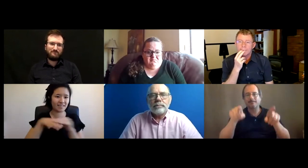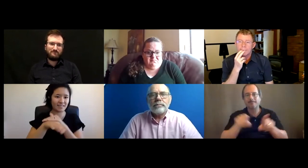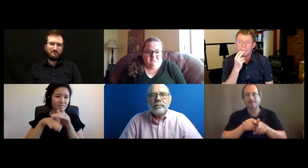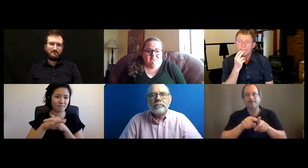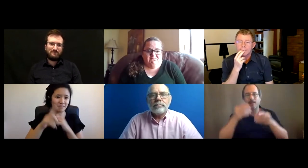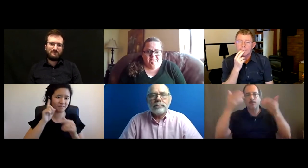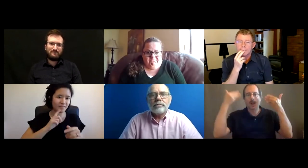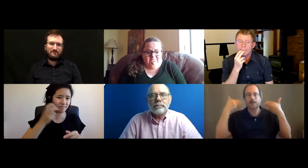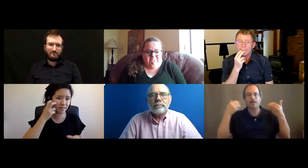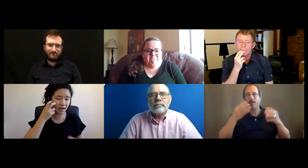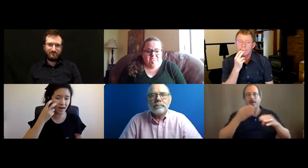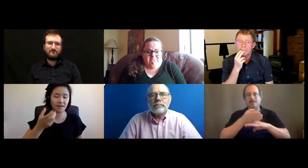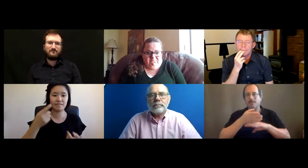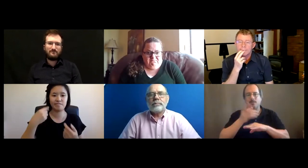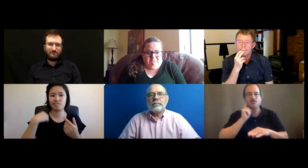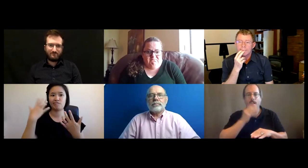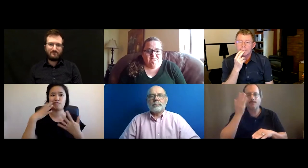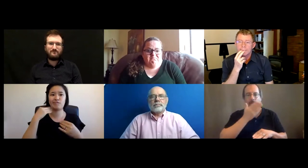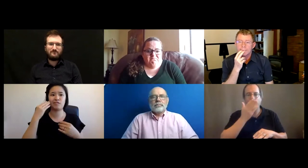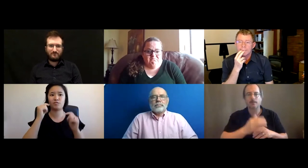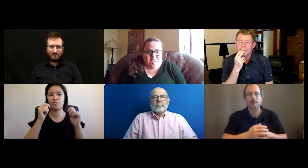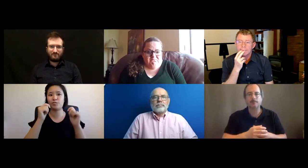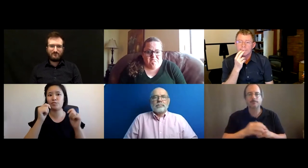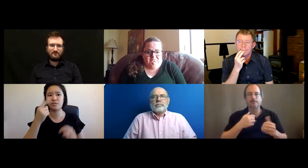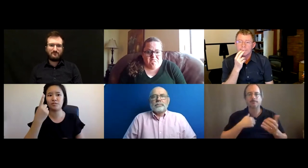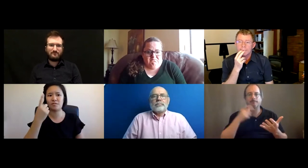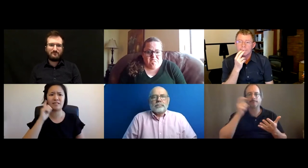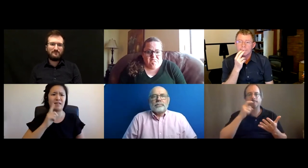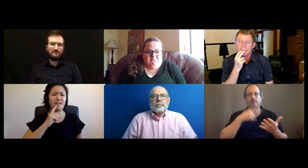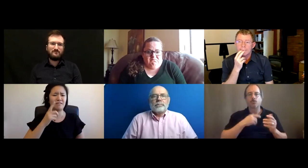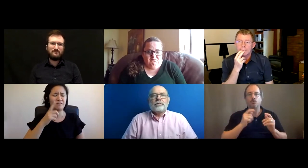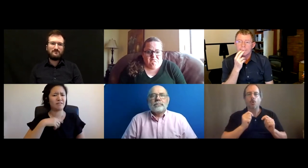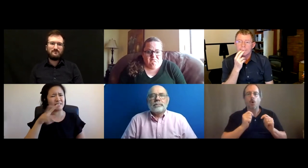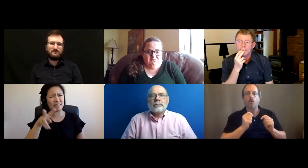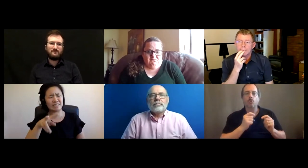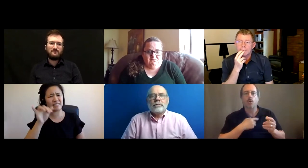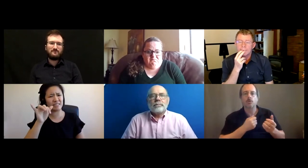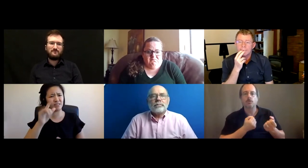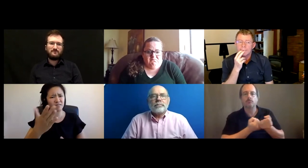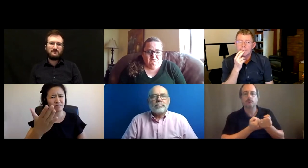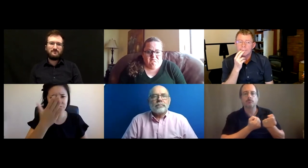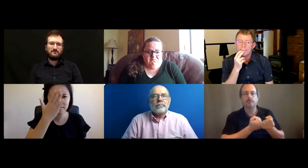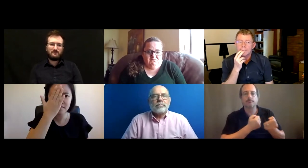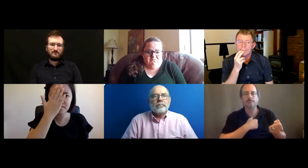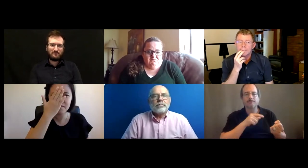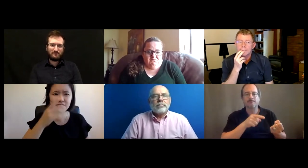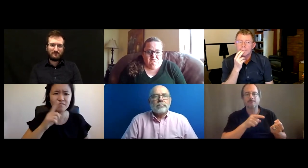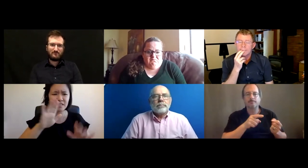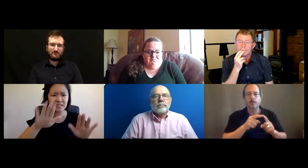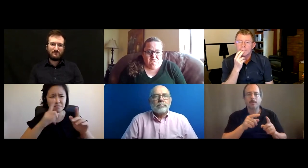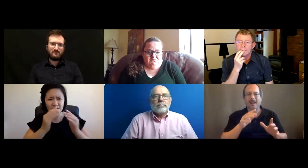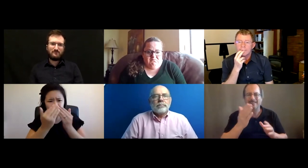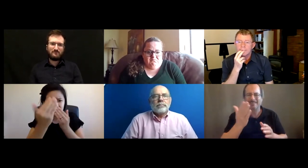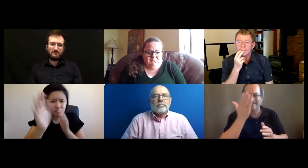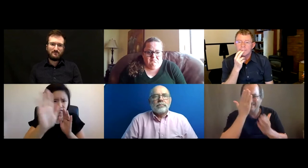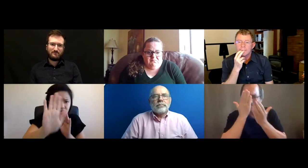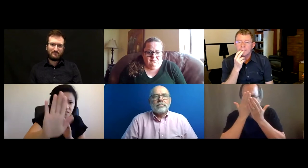appropriate visual setup. For example, I should have a dark background, which is more conducive to working with deafblind